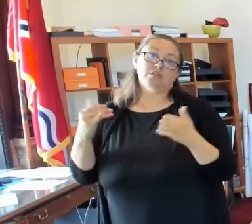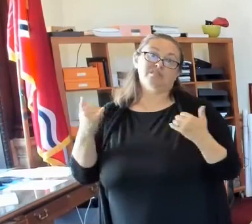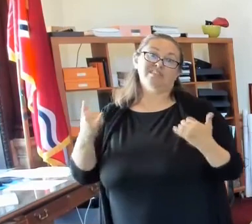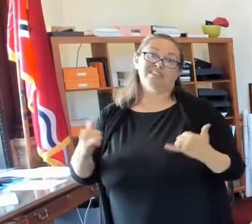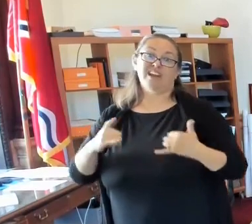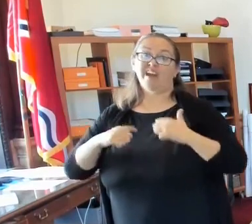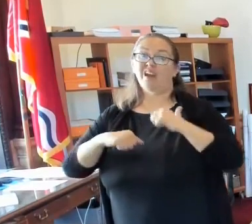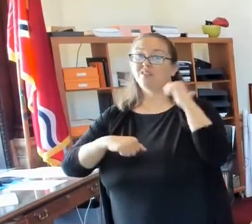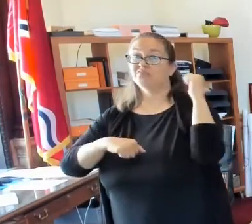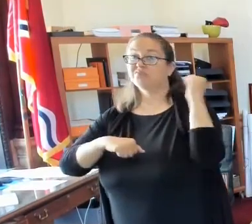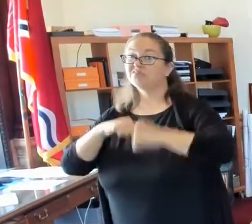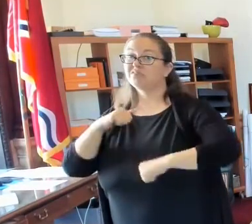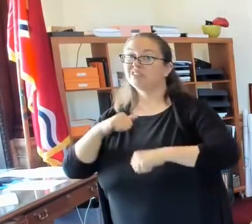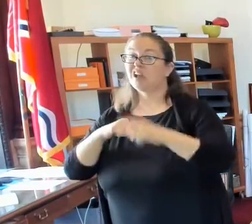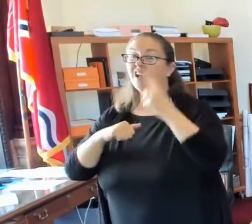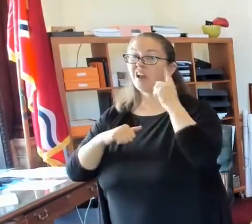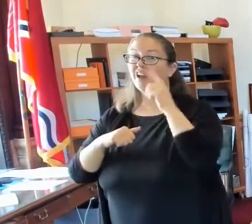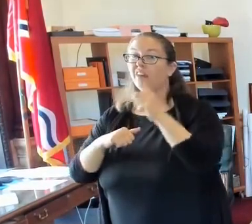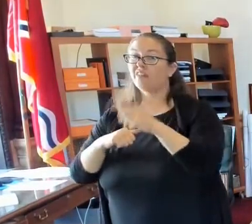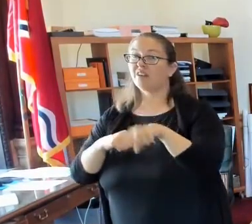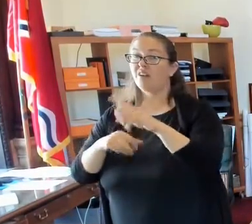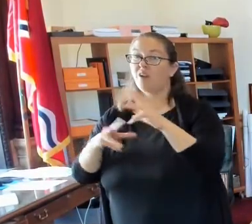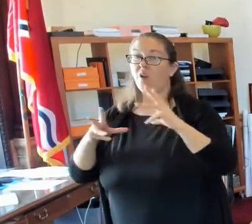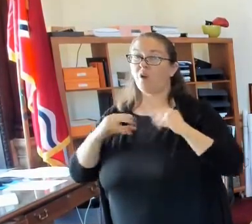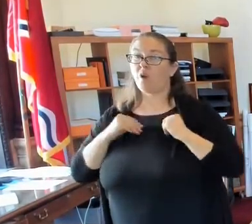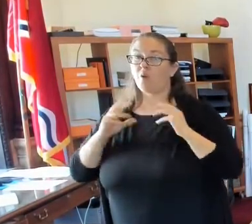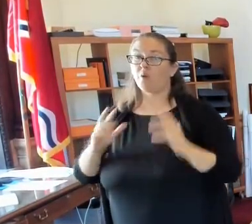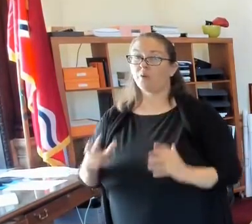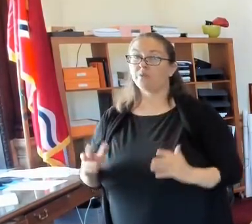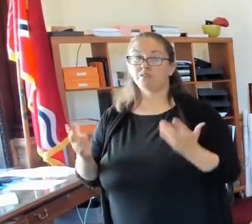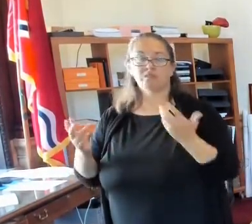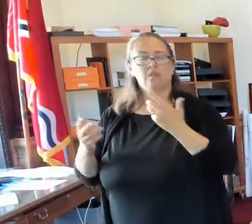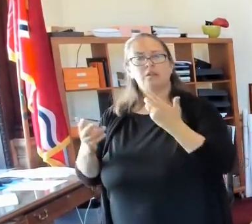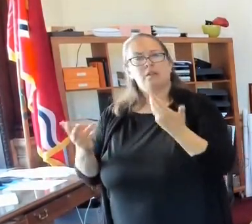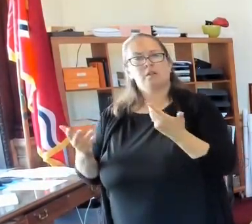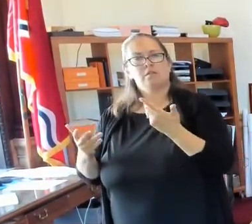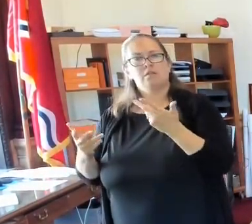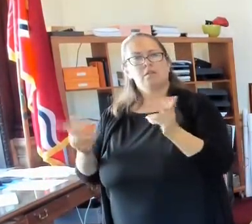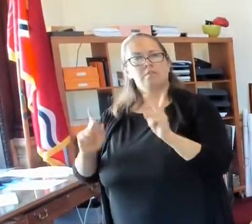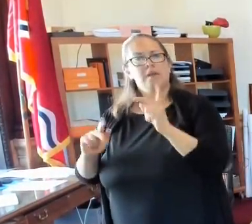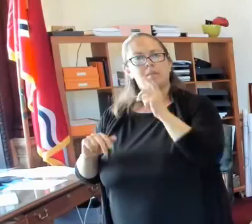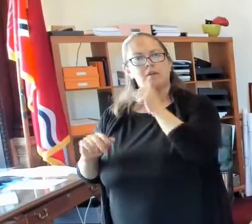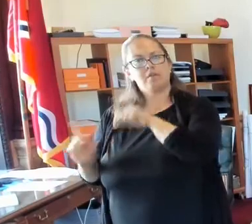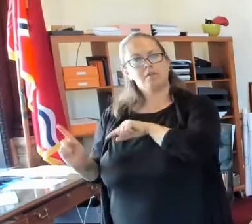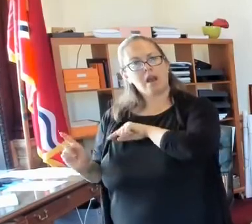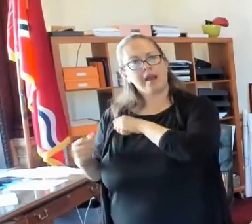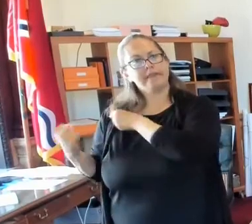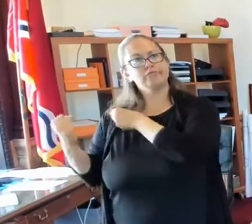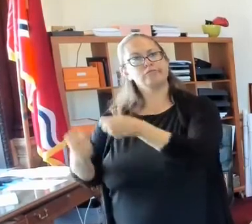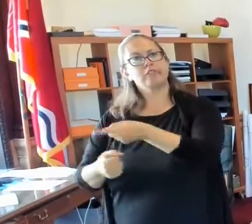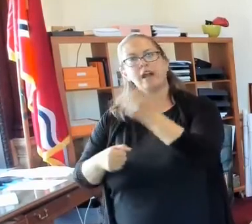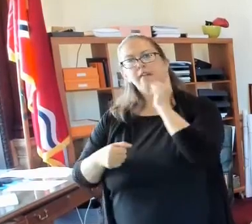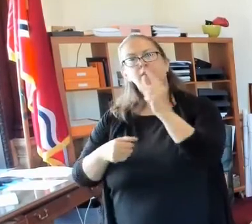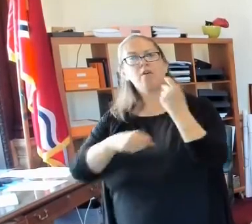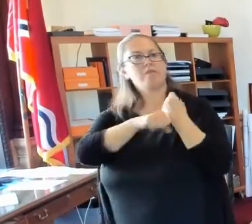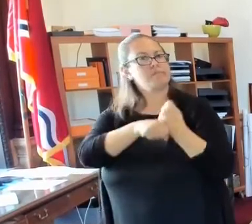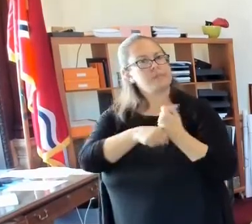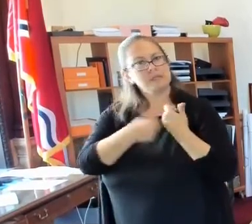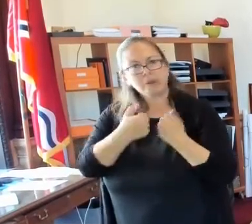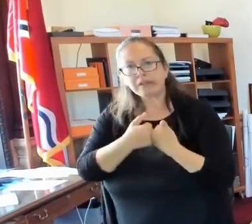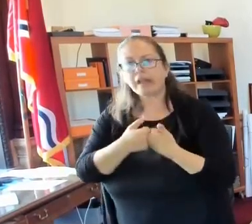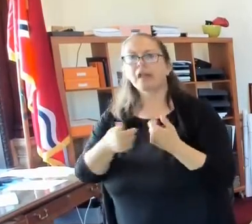for these owners because there aren't as many people, you know, people aren't coming down for ball games, they're not paying to park as